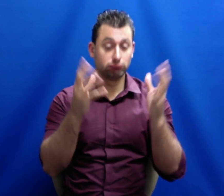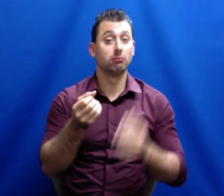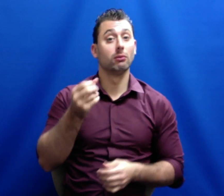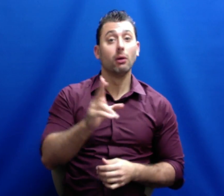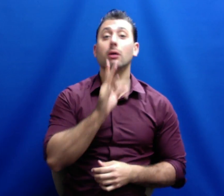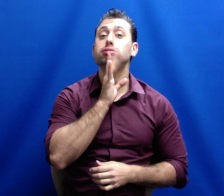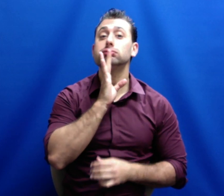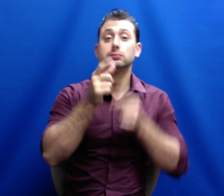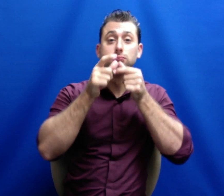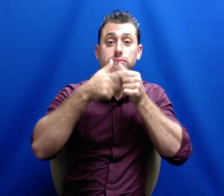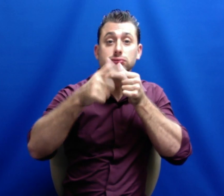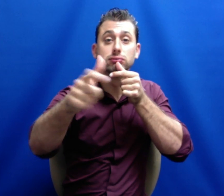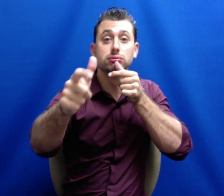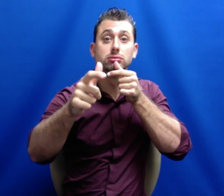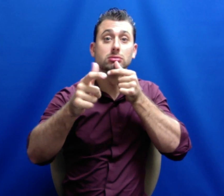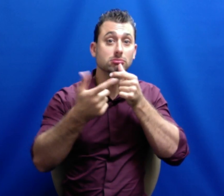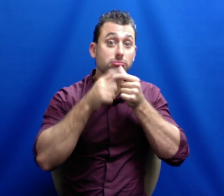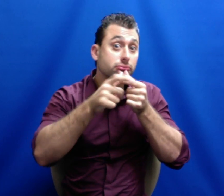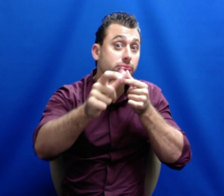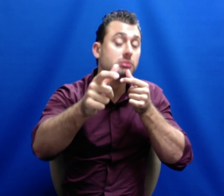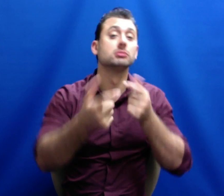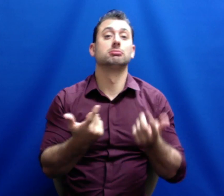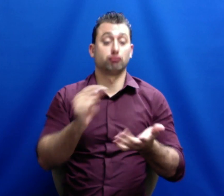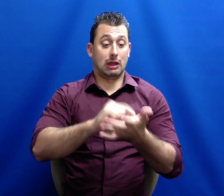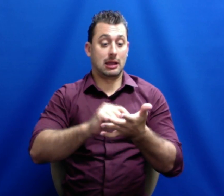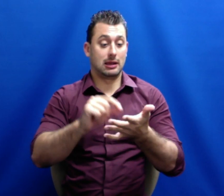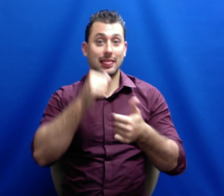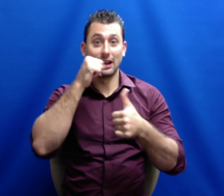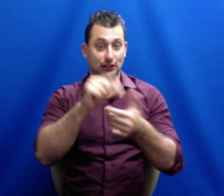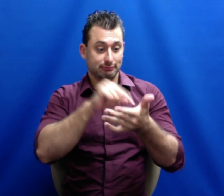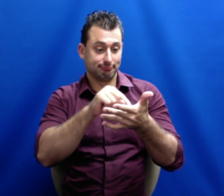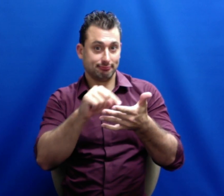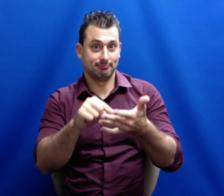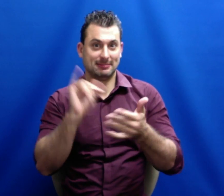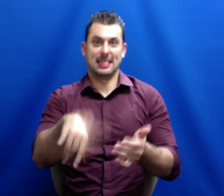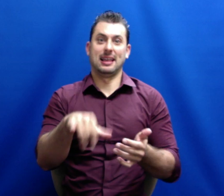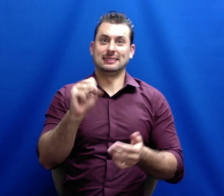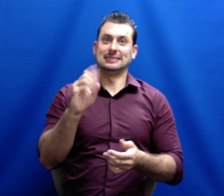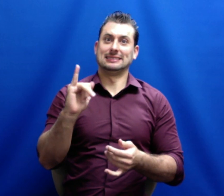word parts. Written letters in the written form of communication. Those are all symbols.